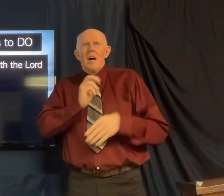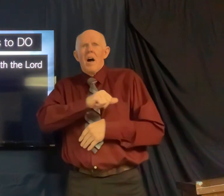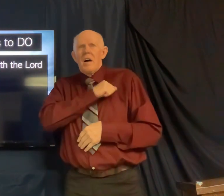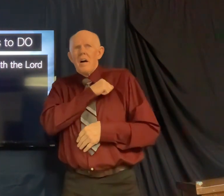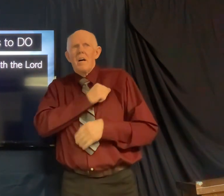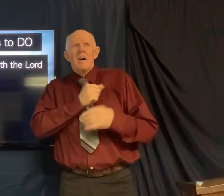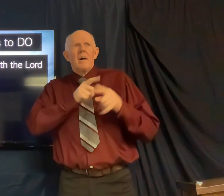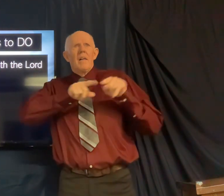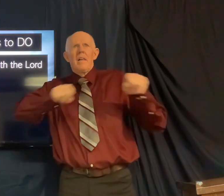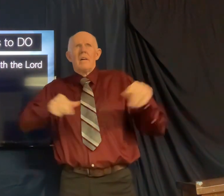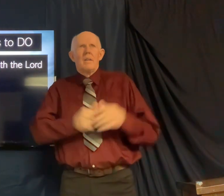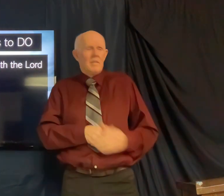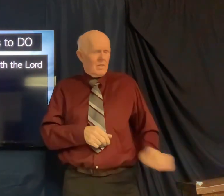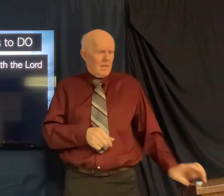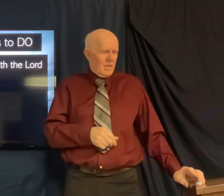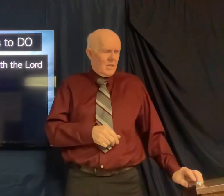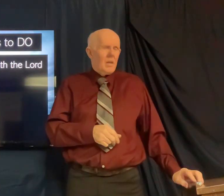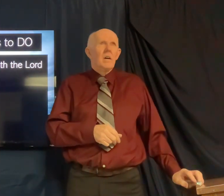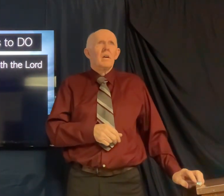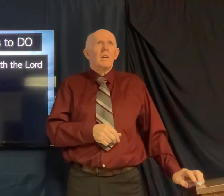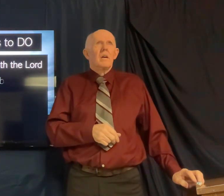Find the reason that you failed. Was it your attitude?